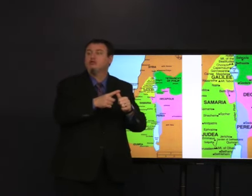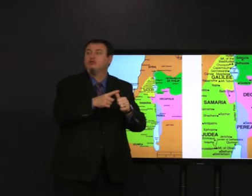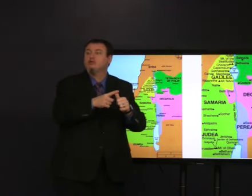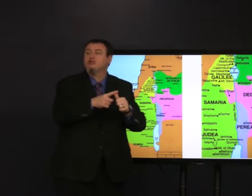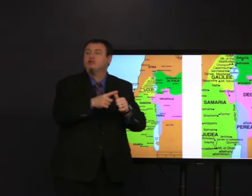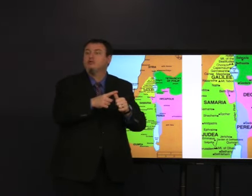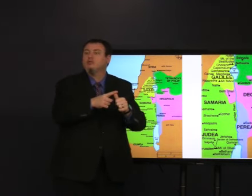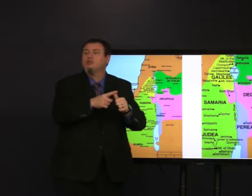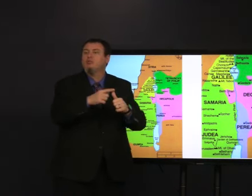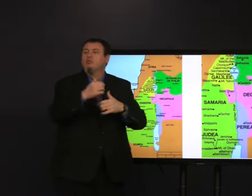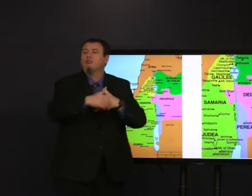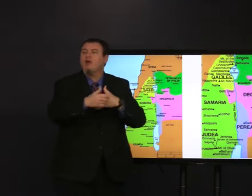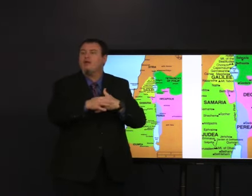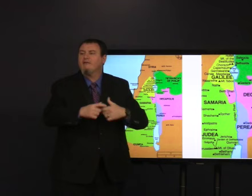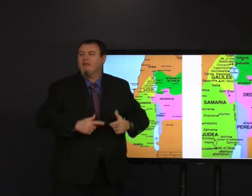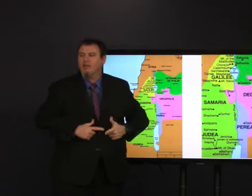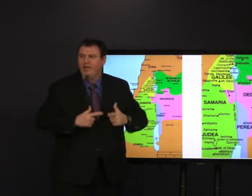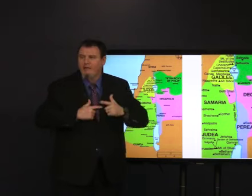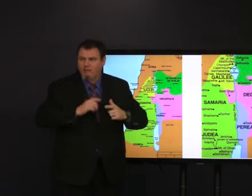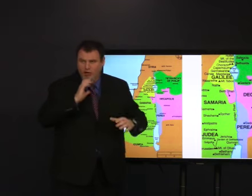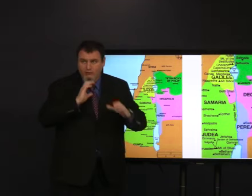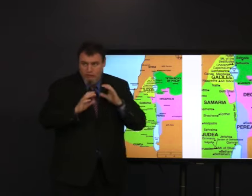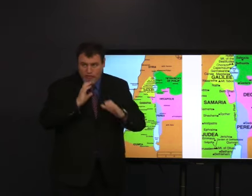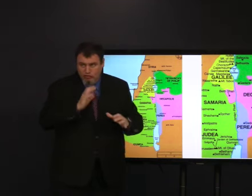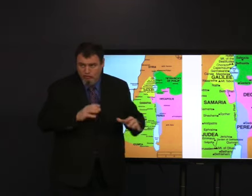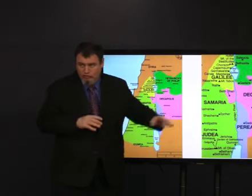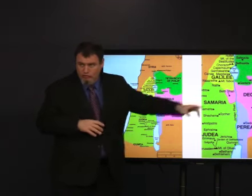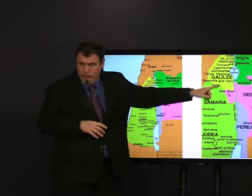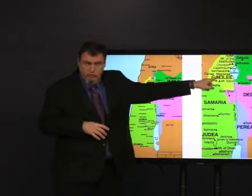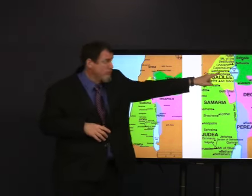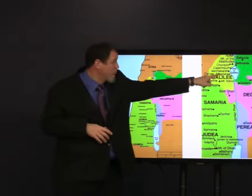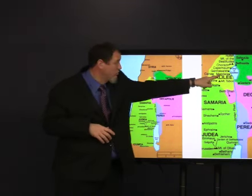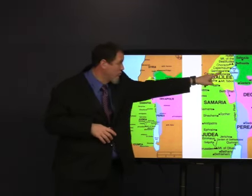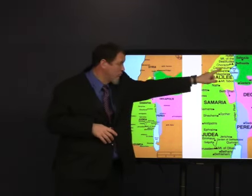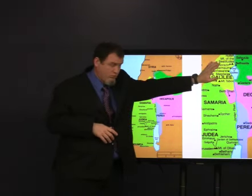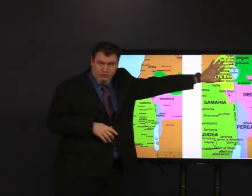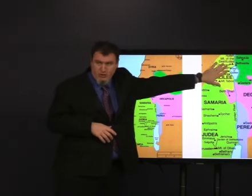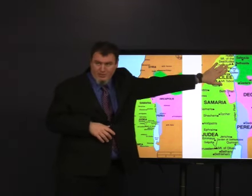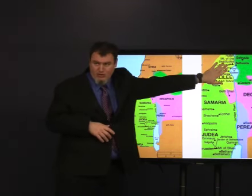and that was where he first talked about the bread of life.